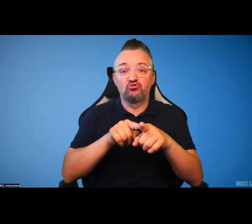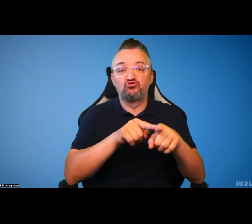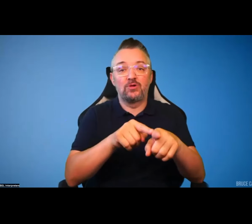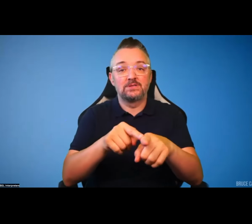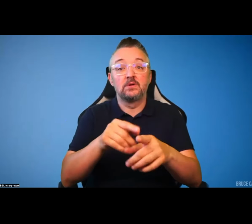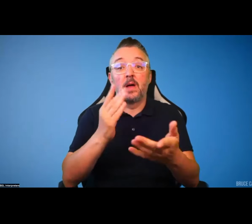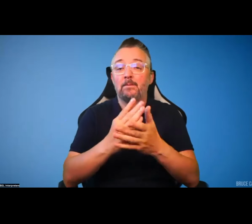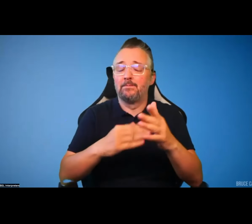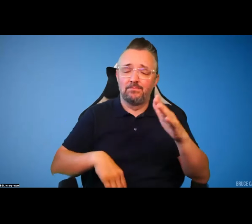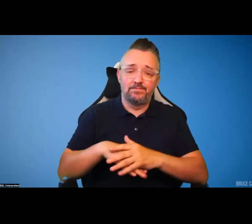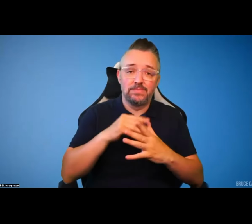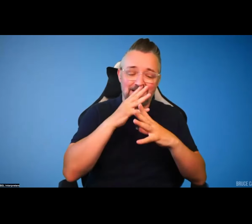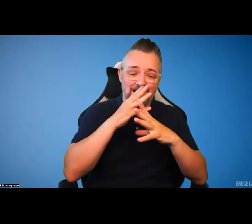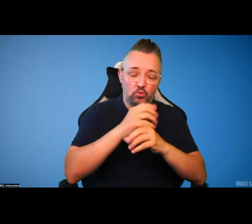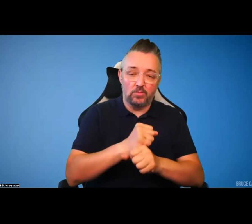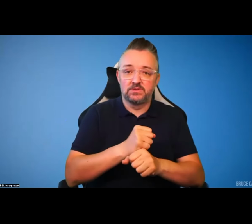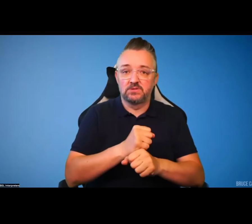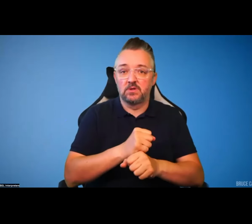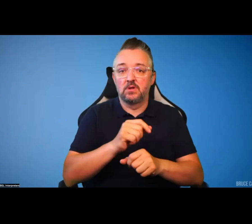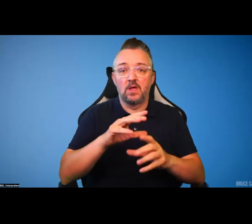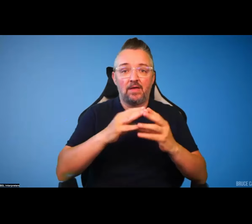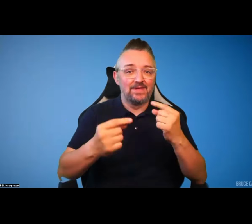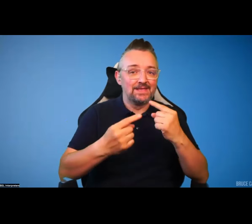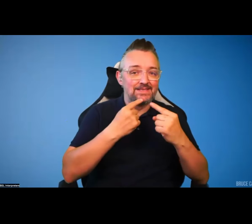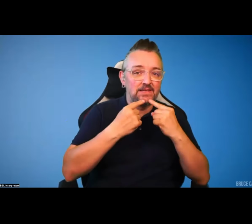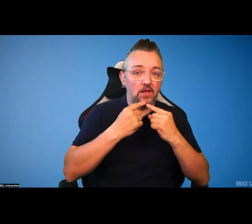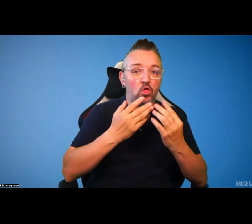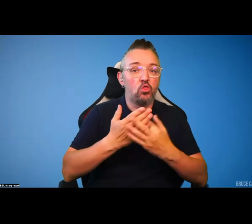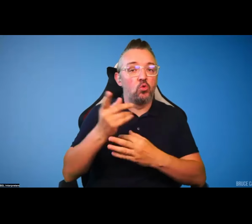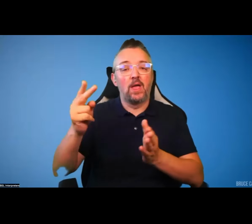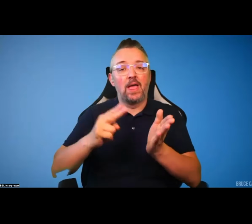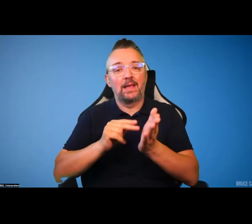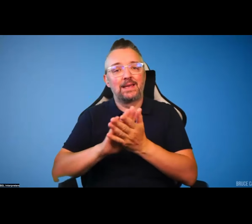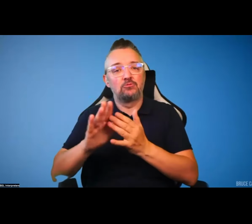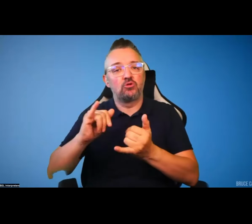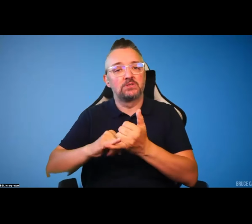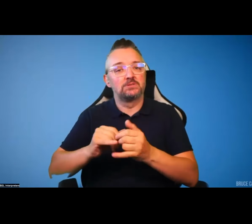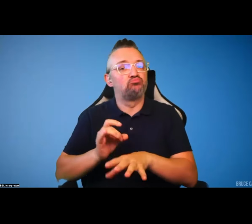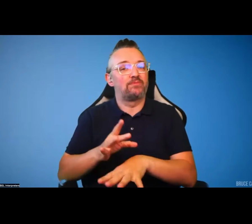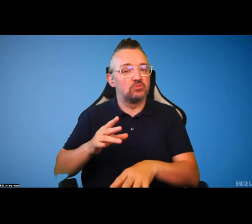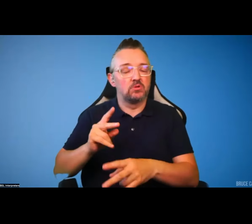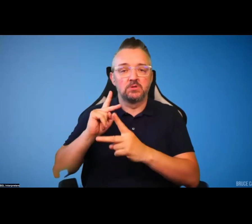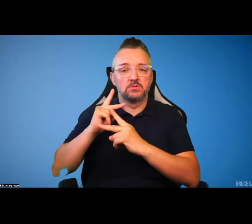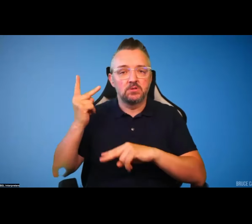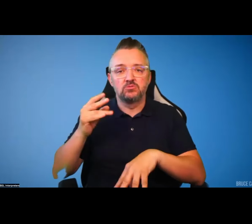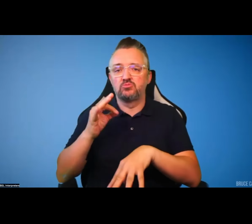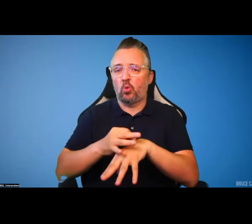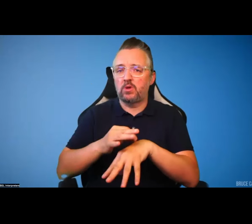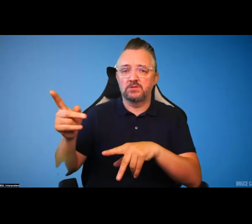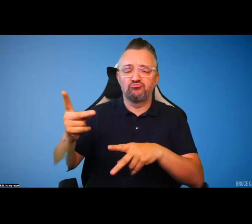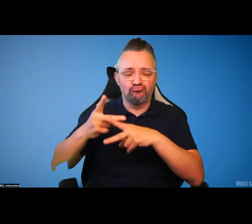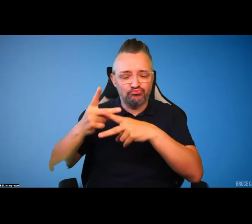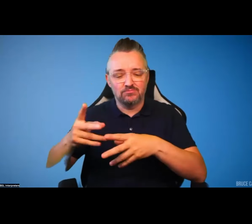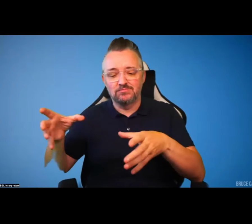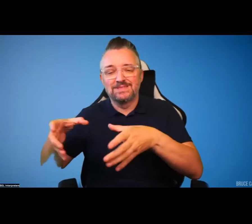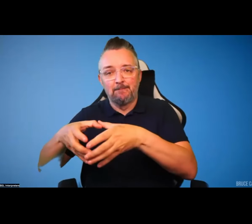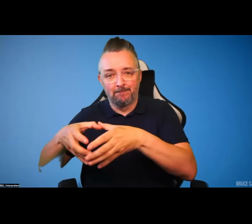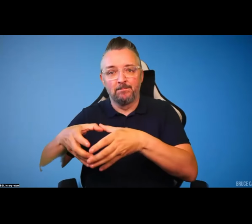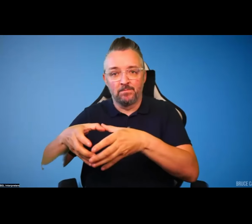anonymous. We hold all the data. It's all done by NHS professionals, nurses and doctors working in health protection teams.